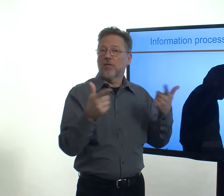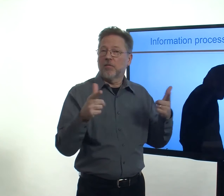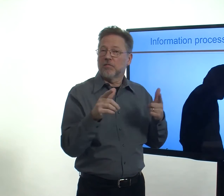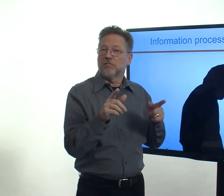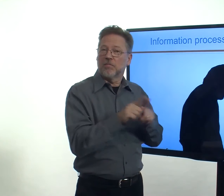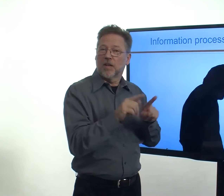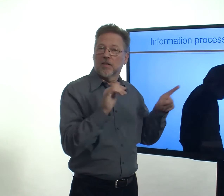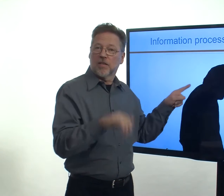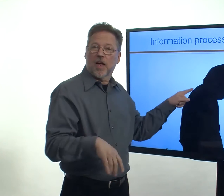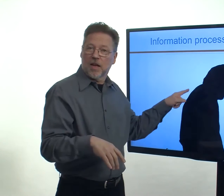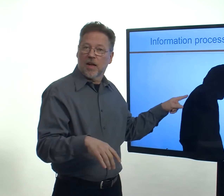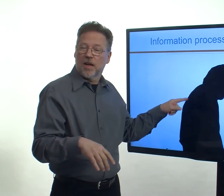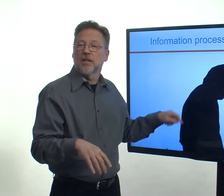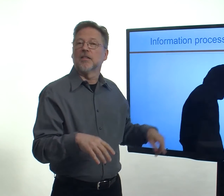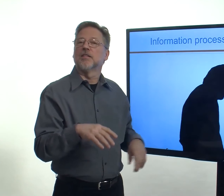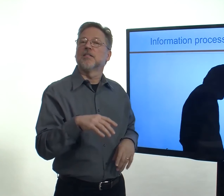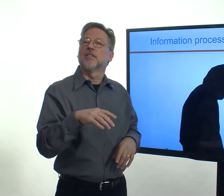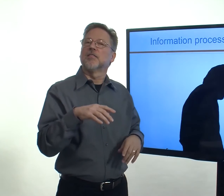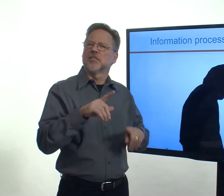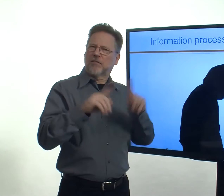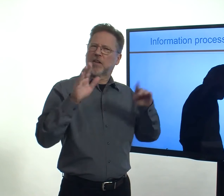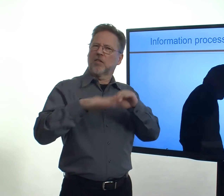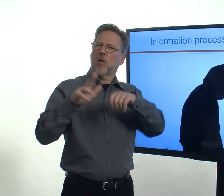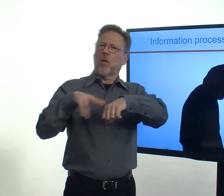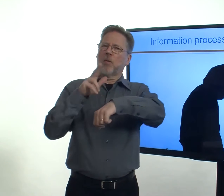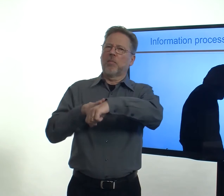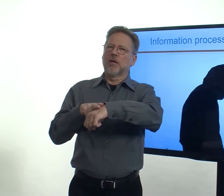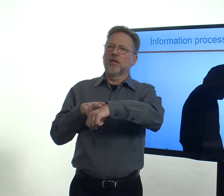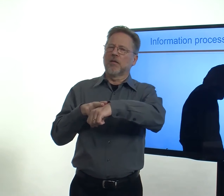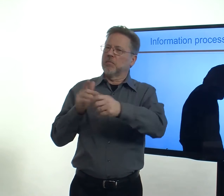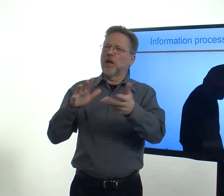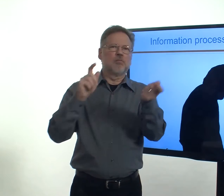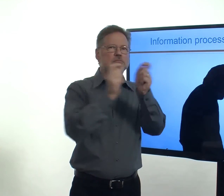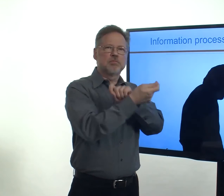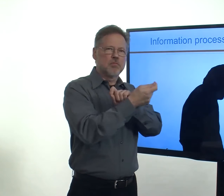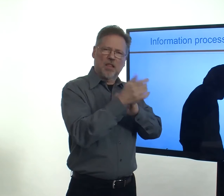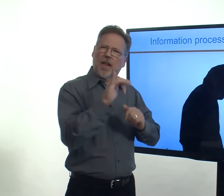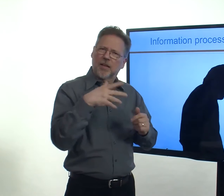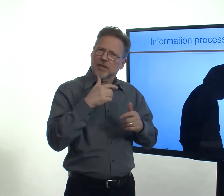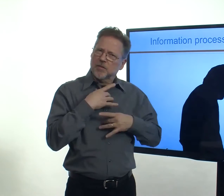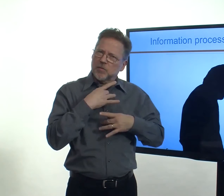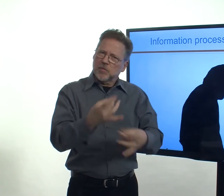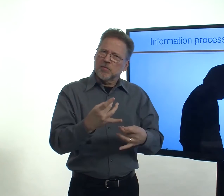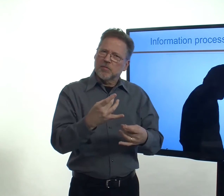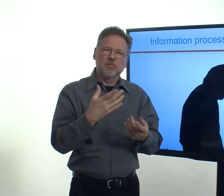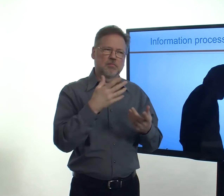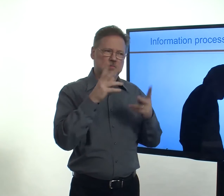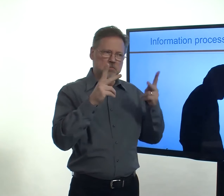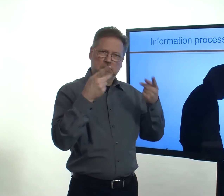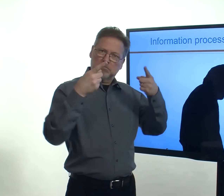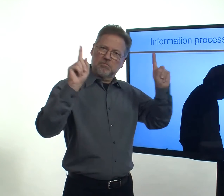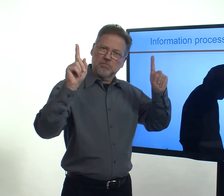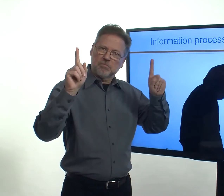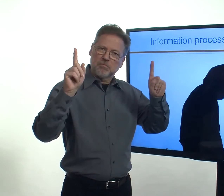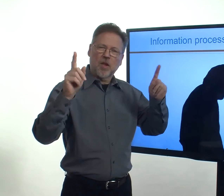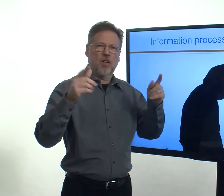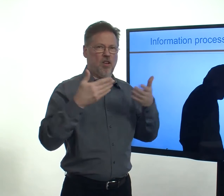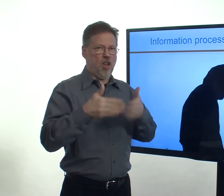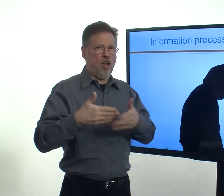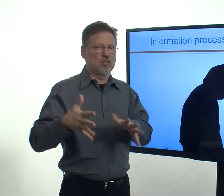this. It is different than normal because how you perceive it has changed, but it's interesting that people can still understand